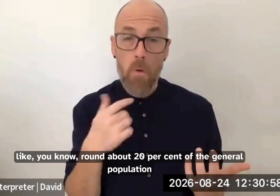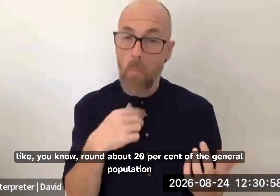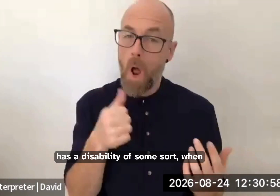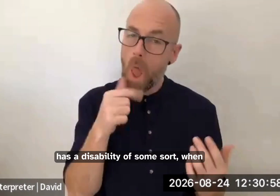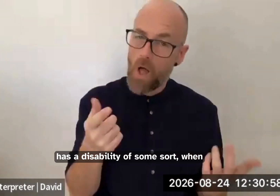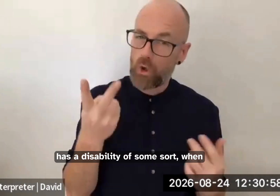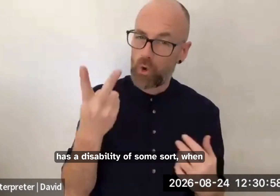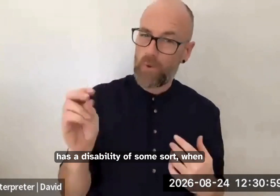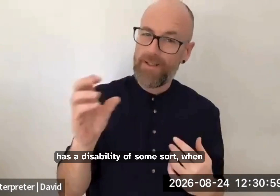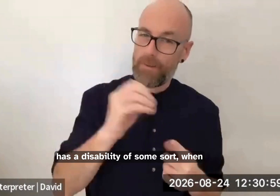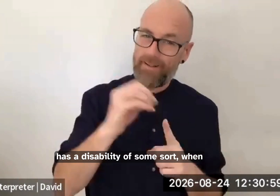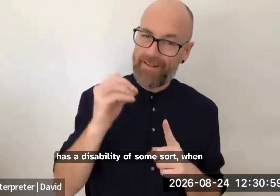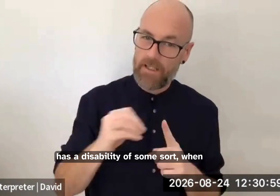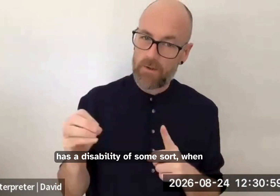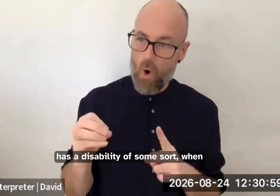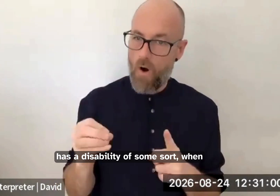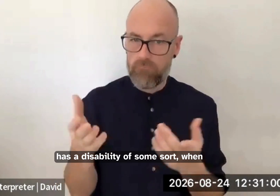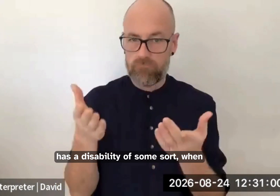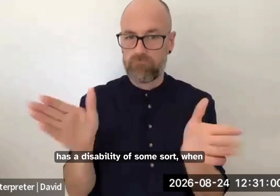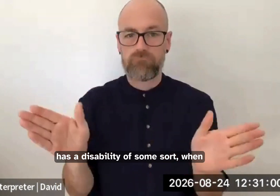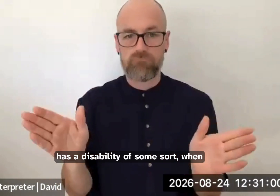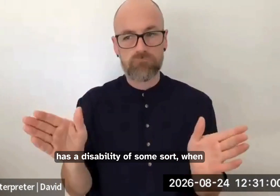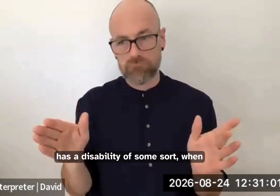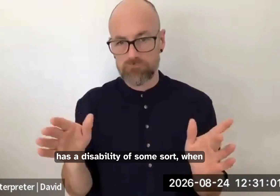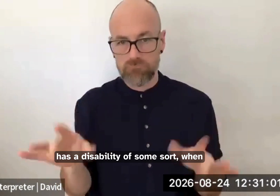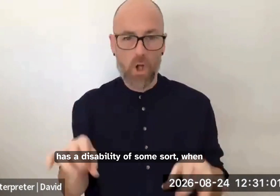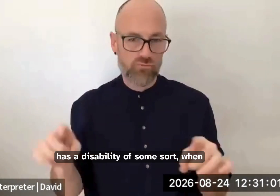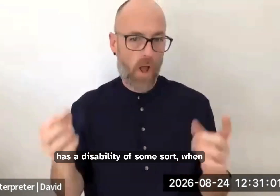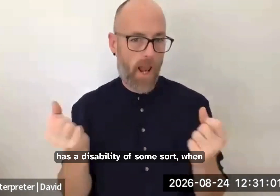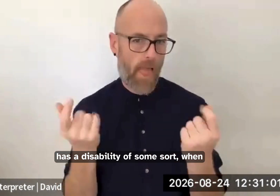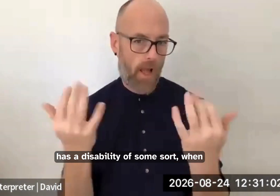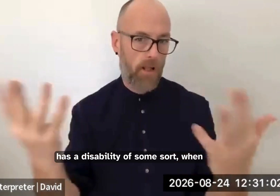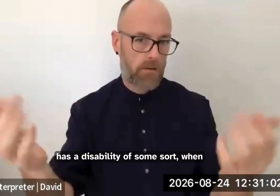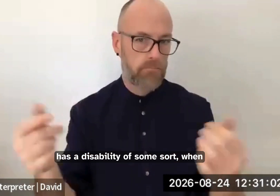general population has a disability of some sort,